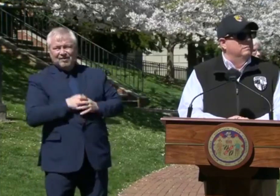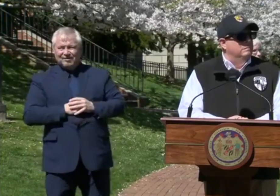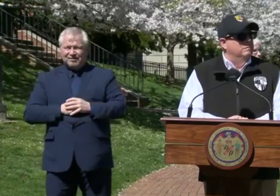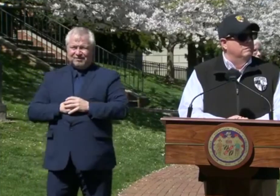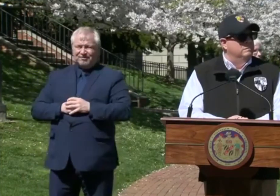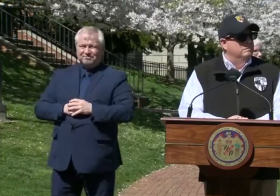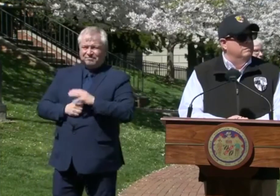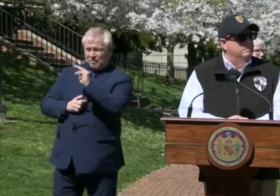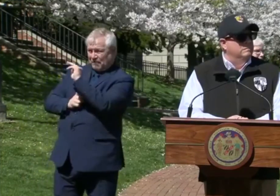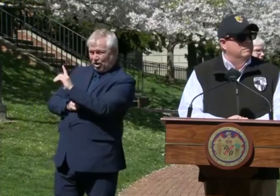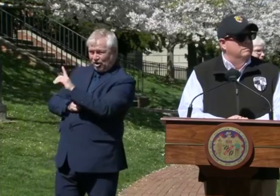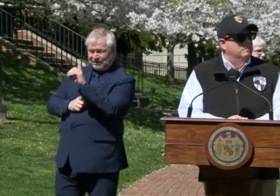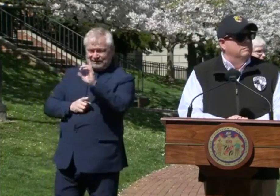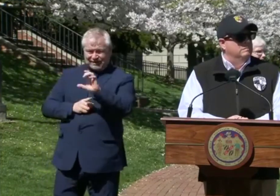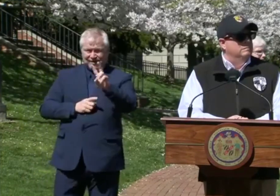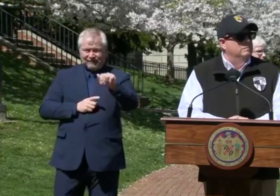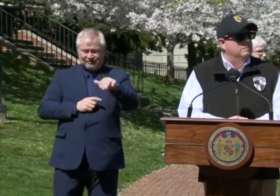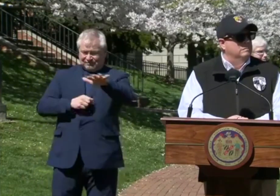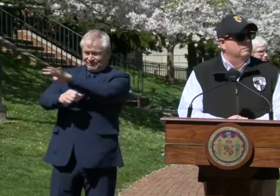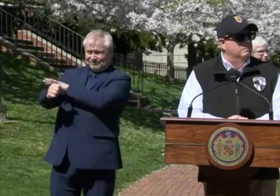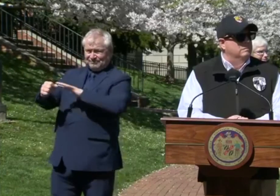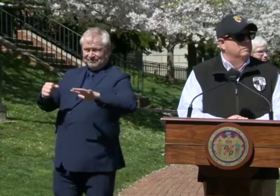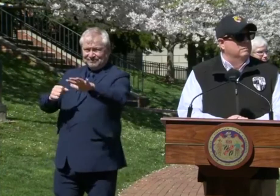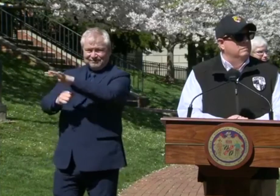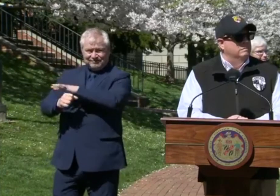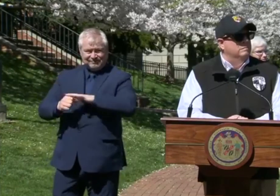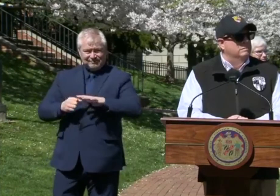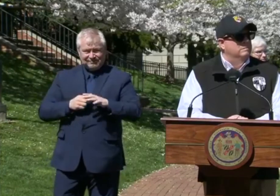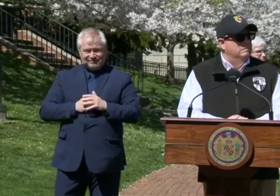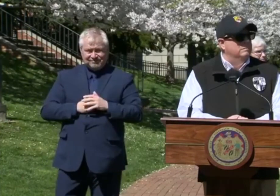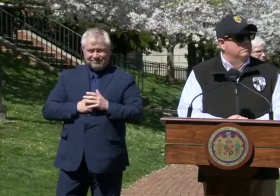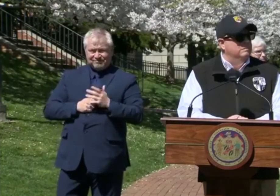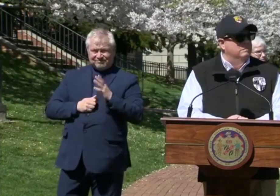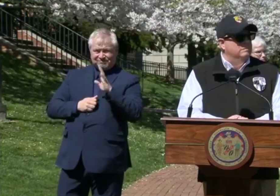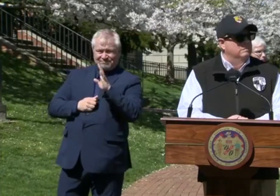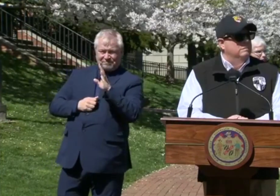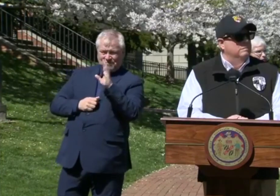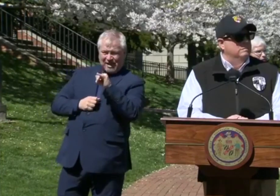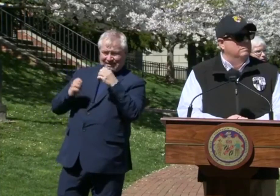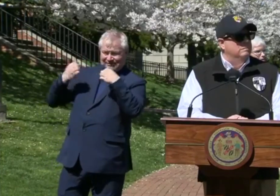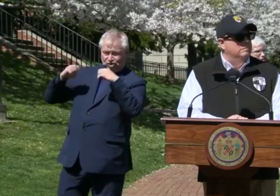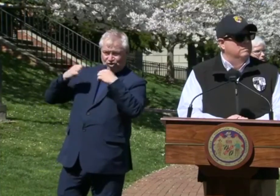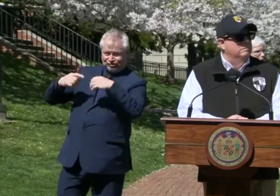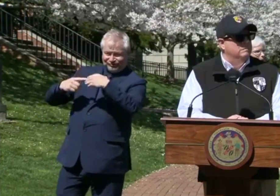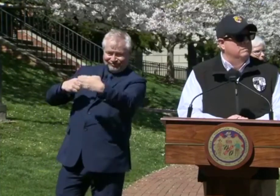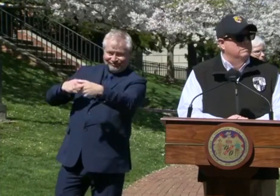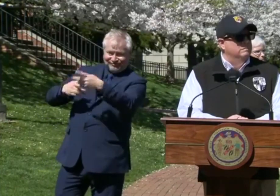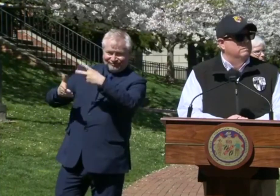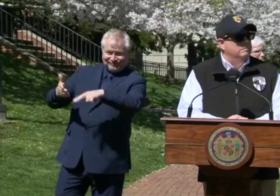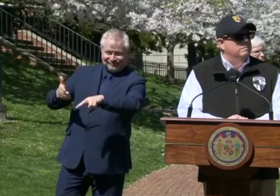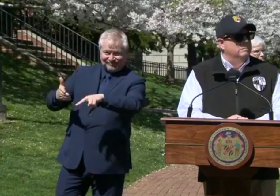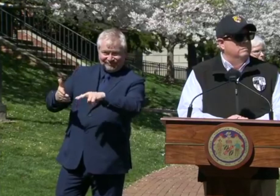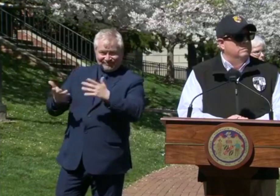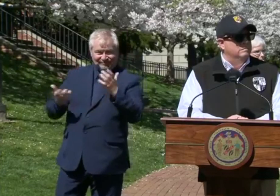by Easter. The sources of mine in the tri-state area, Connecticut specifically, say that autopsies are coming